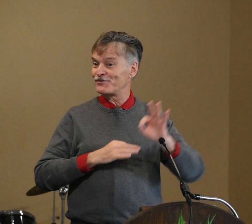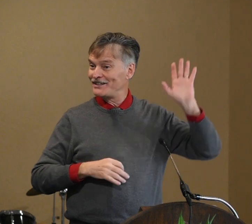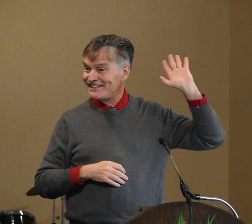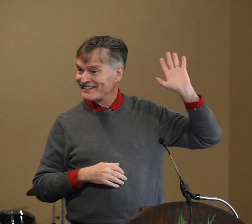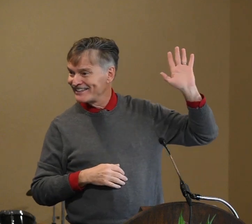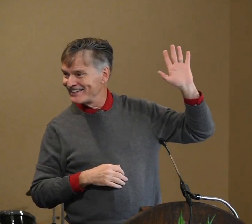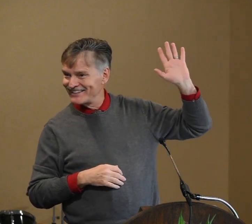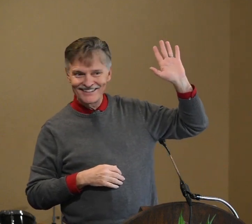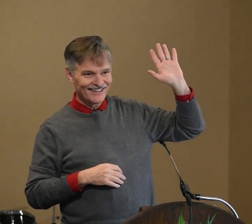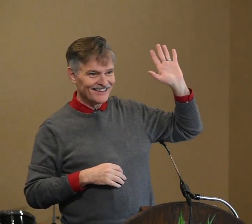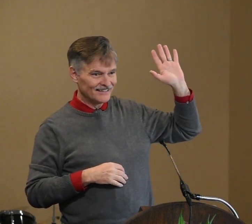free?